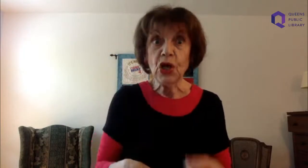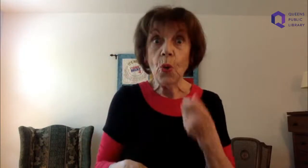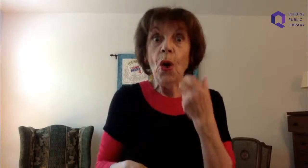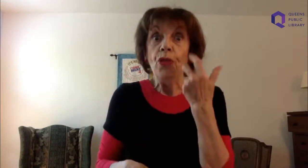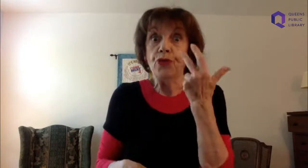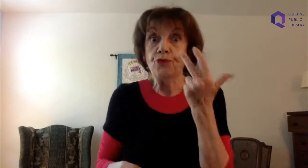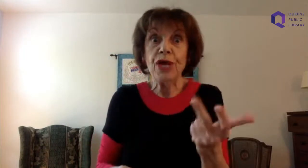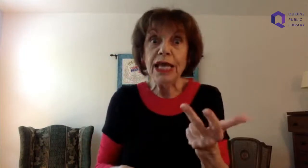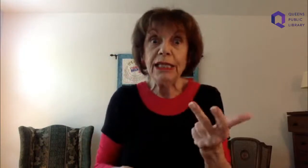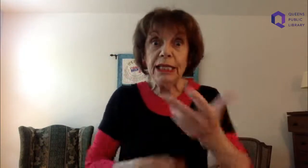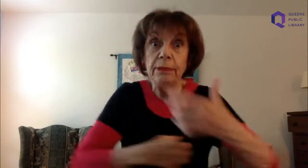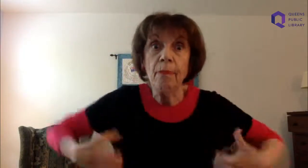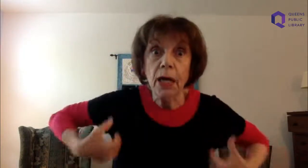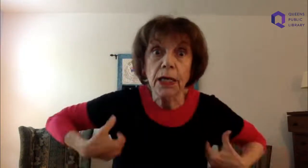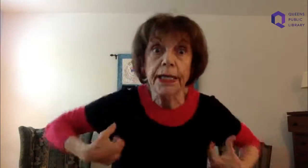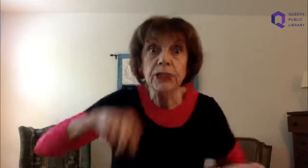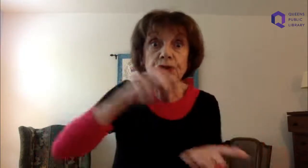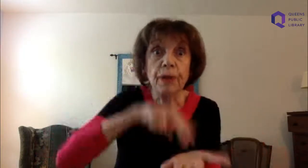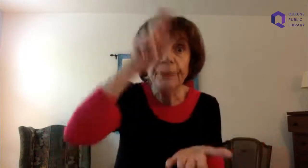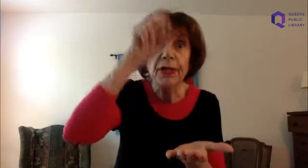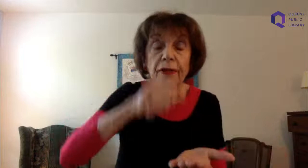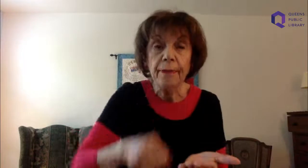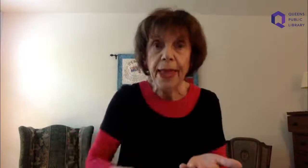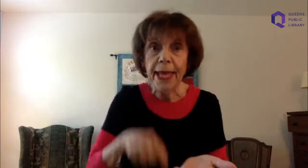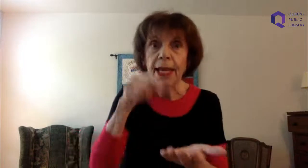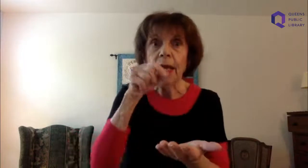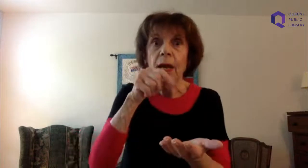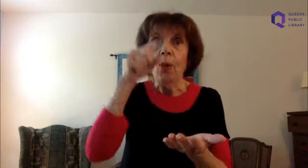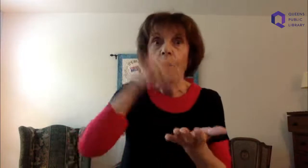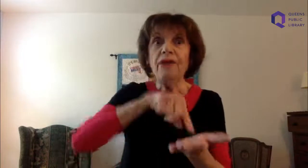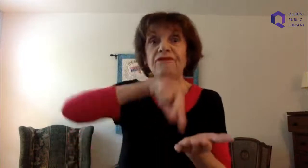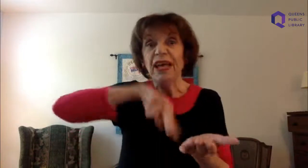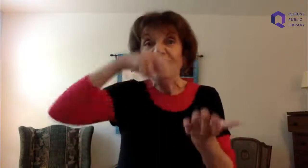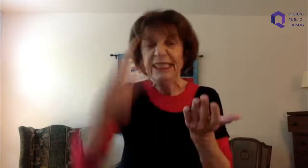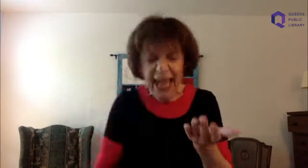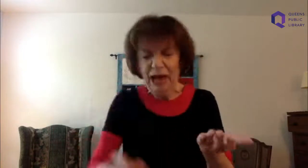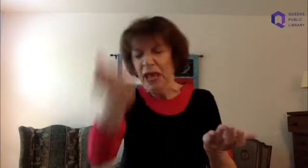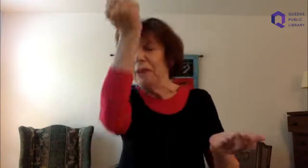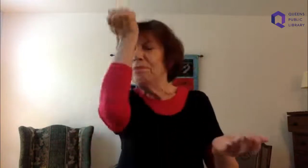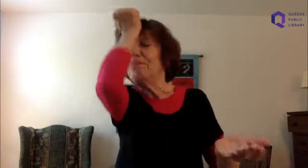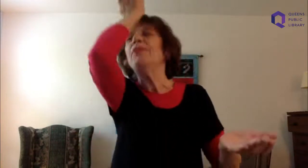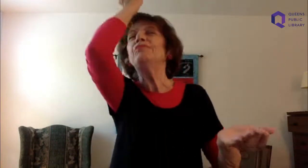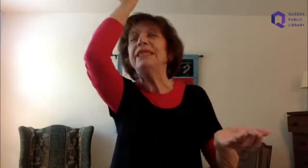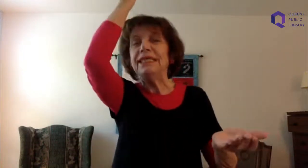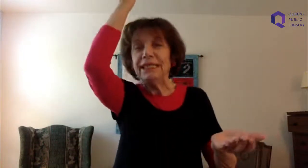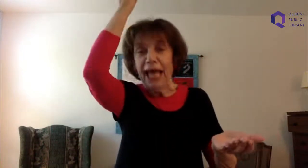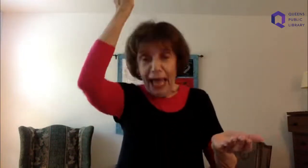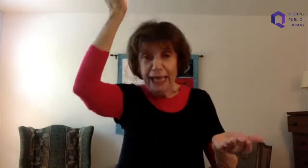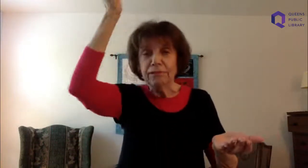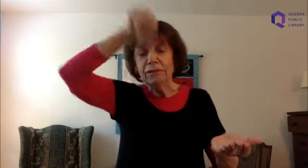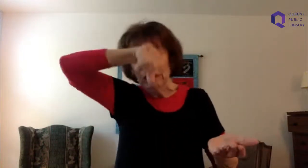So three little monkeys jumped on the bed. One fell down and bumped his head.